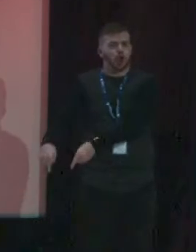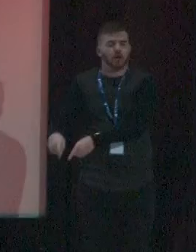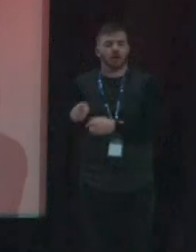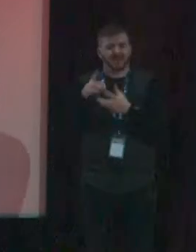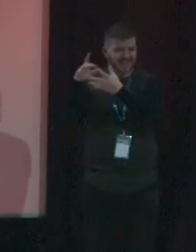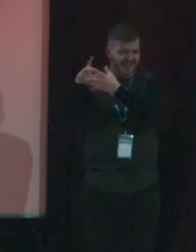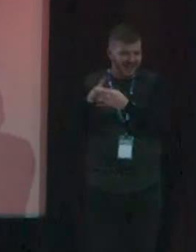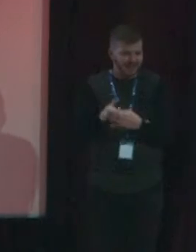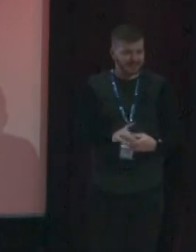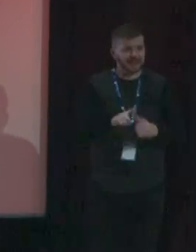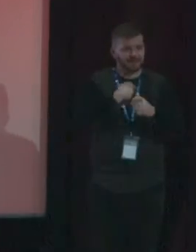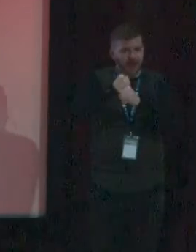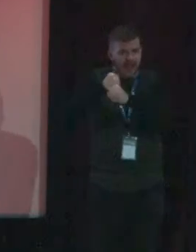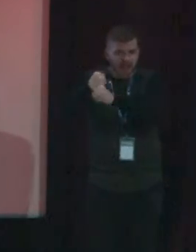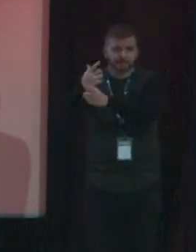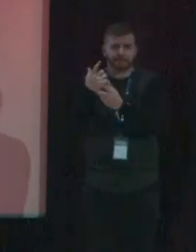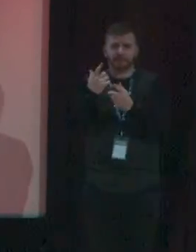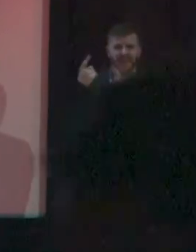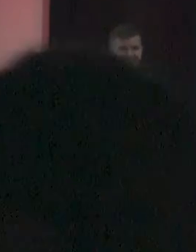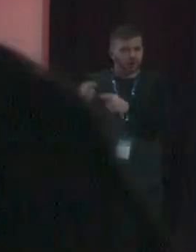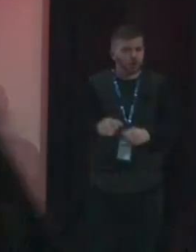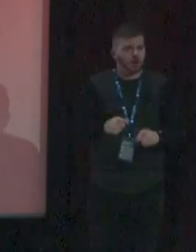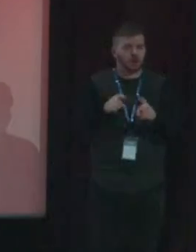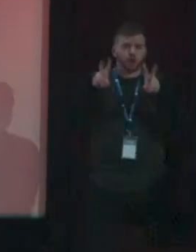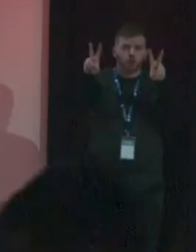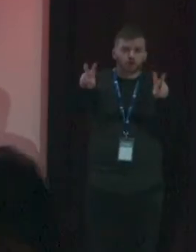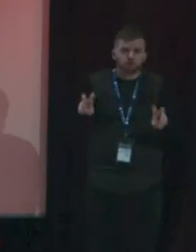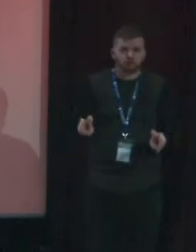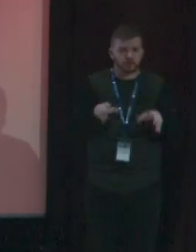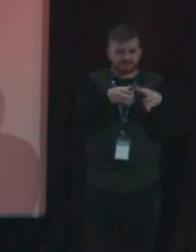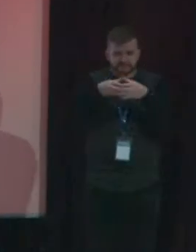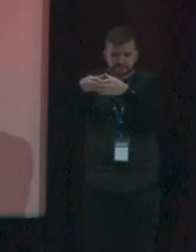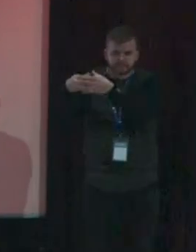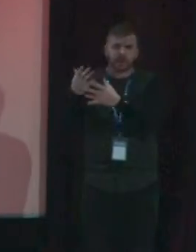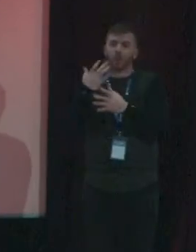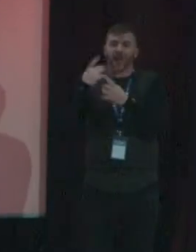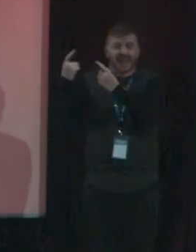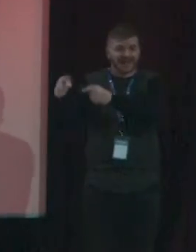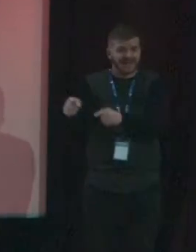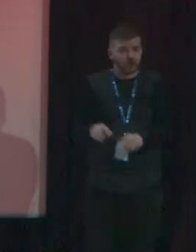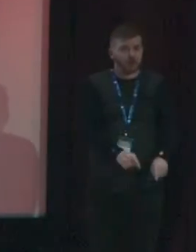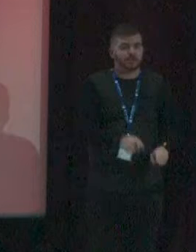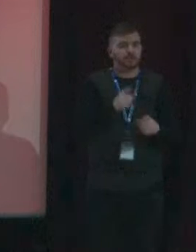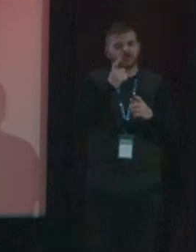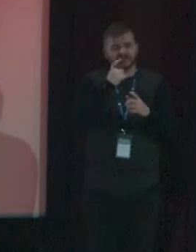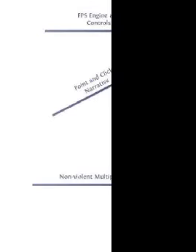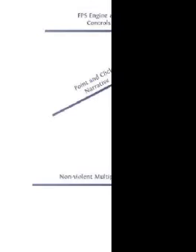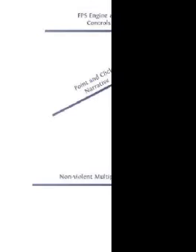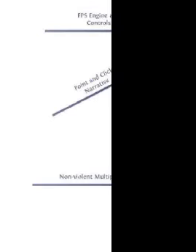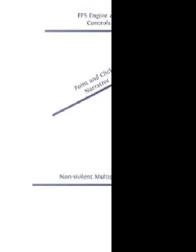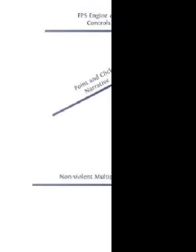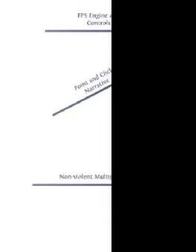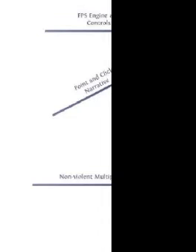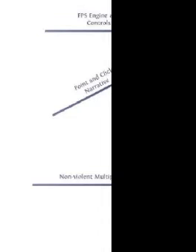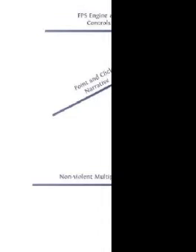games together. We often talk about these lineages in terms of genre, right? When I talk about lineages, you can call that a synonym for genre,